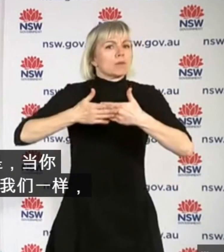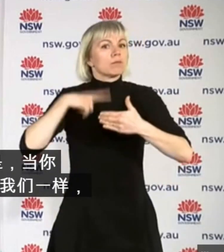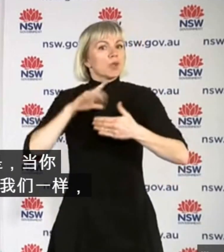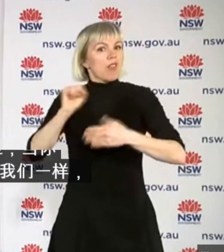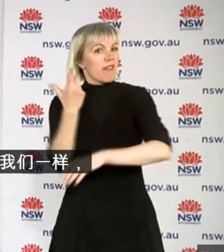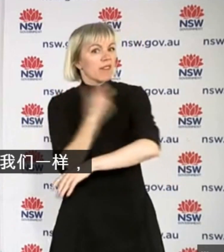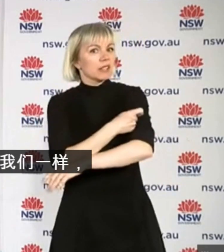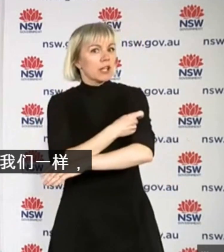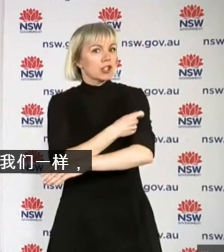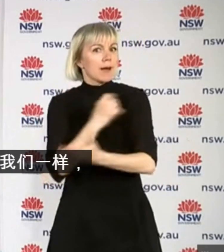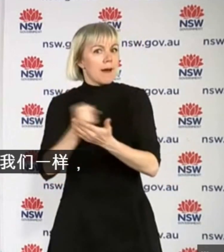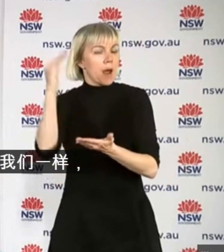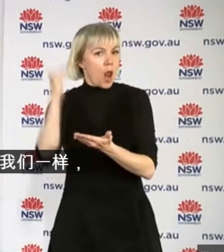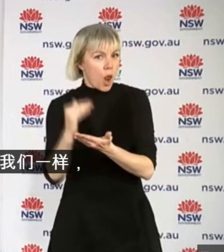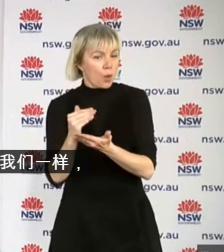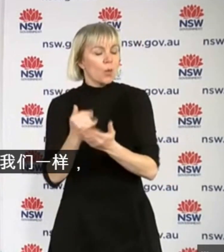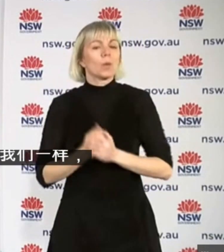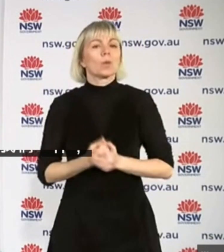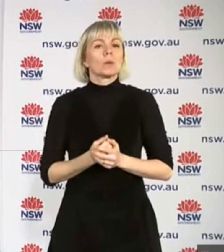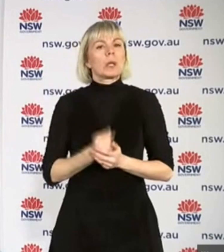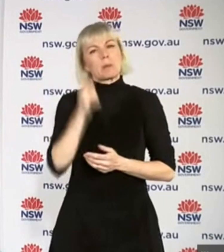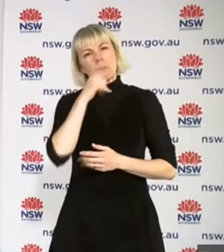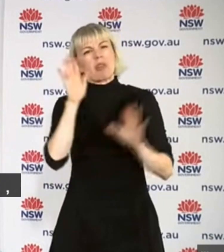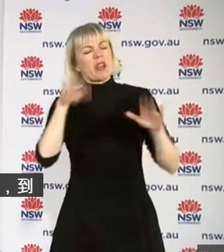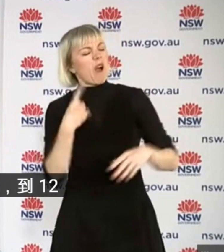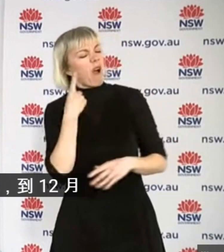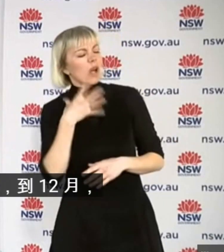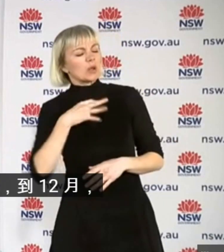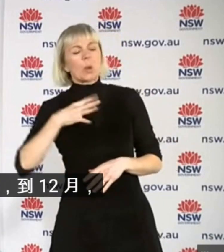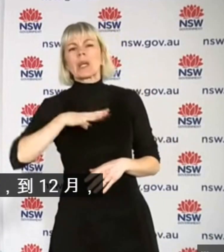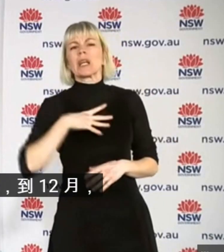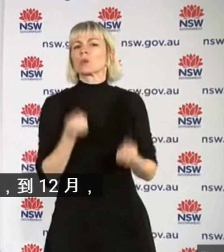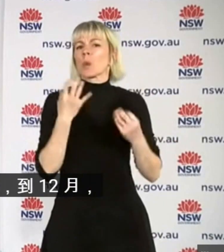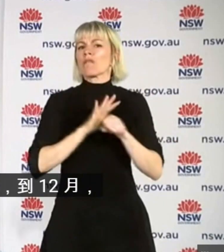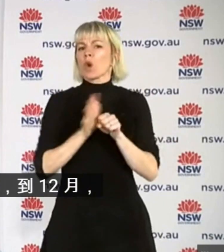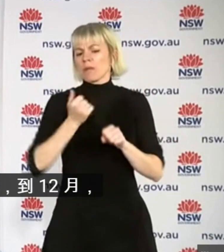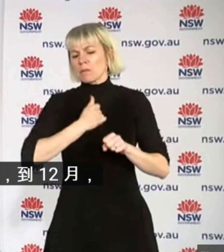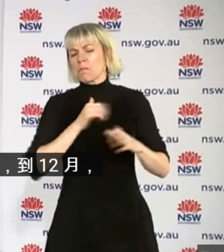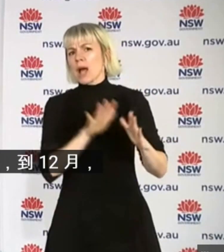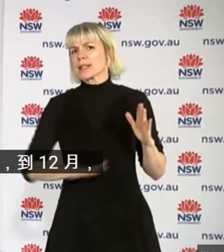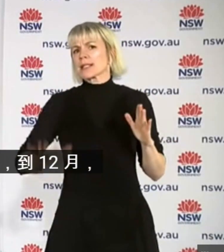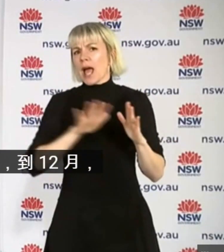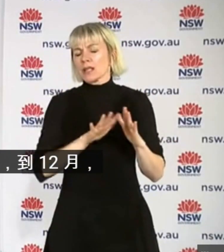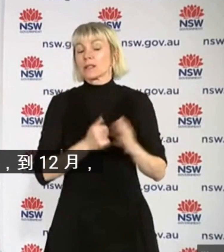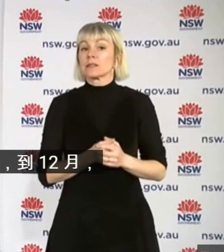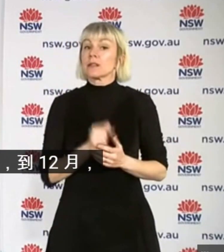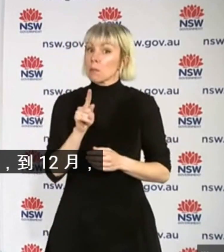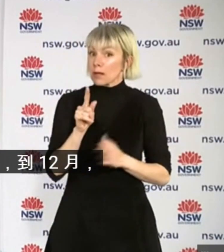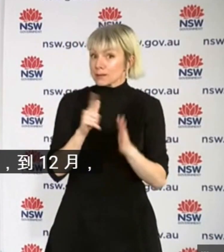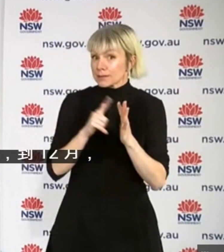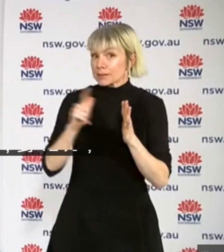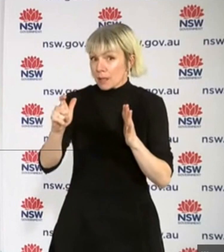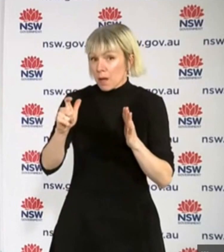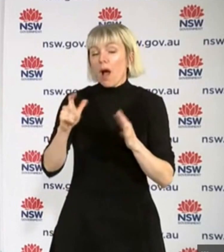have, people are less incentivised to get the vaccine. But surely by December, most states would have achieved